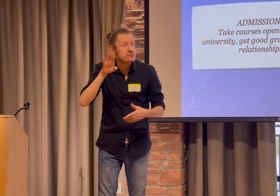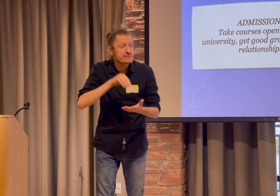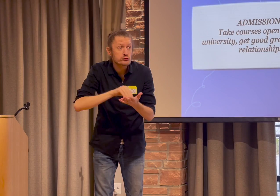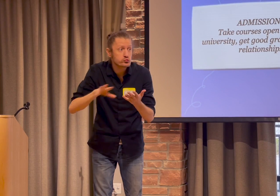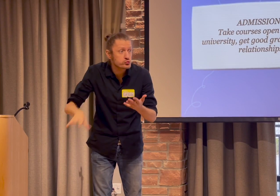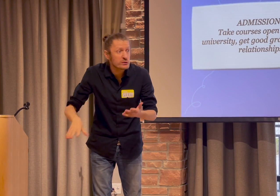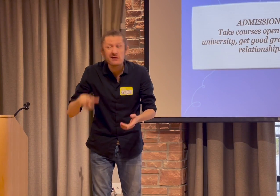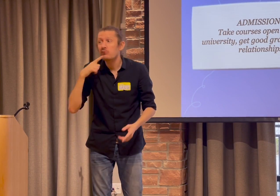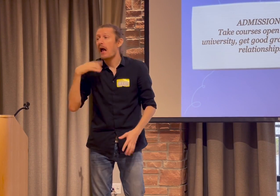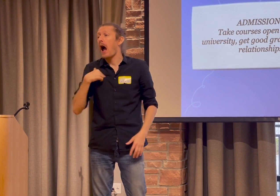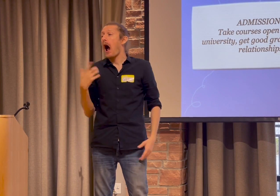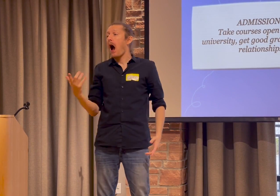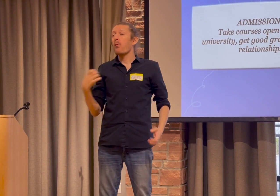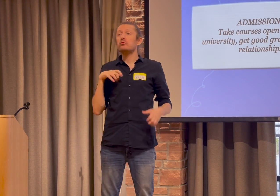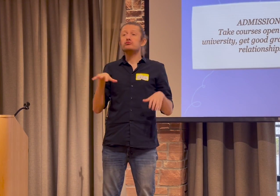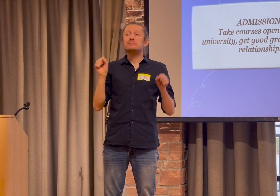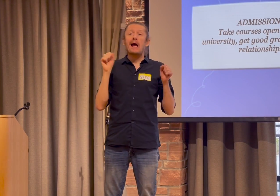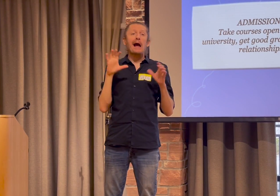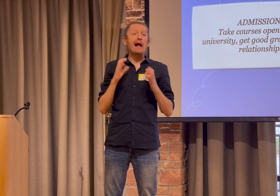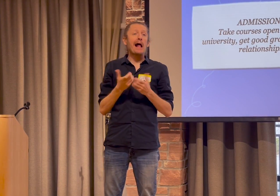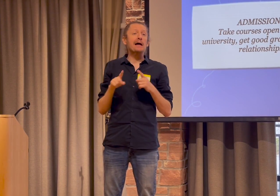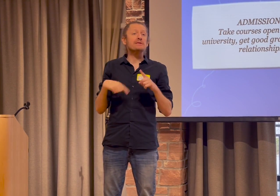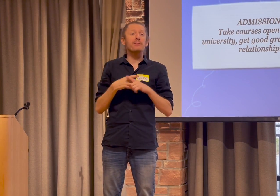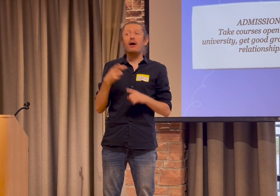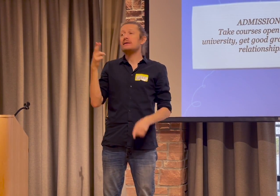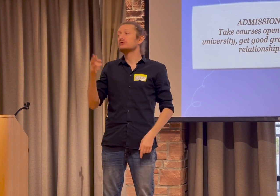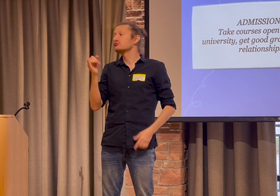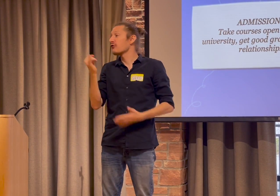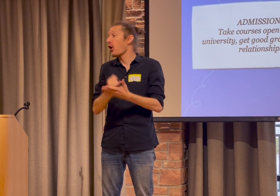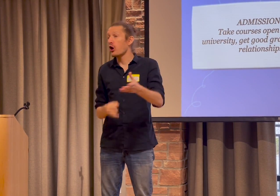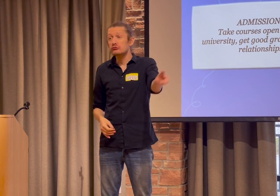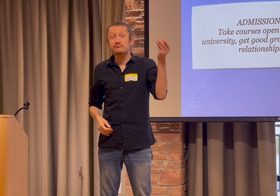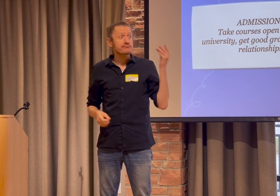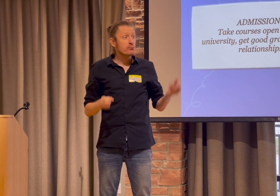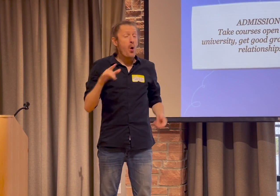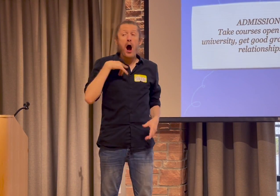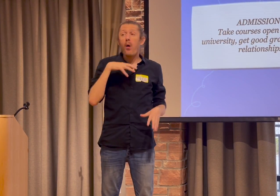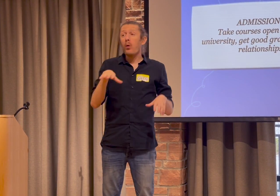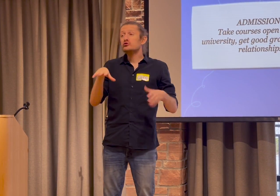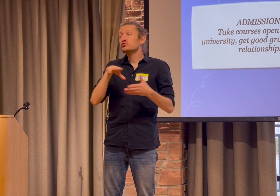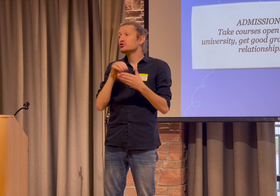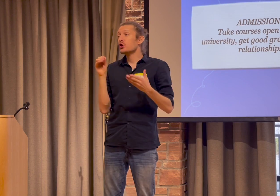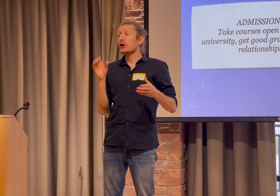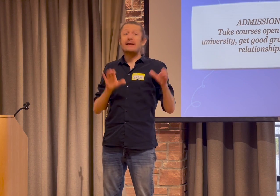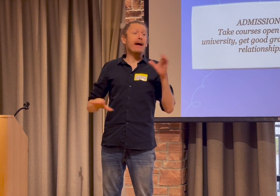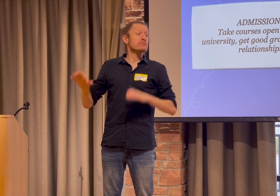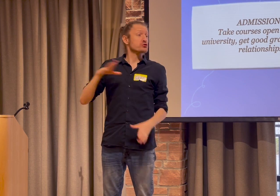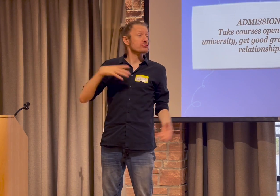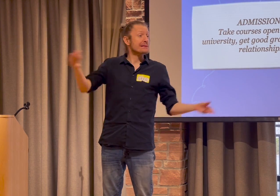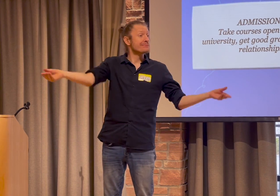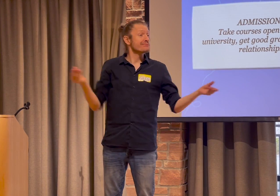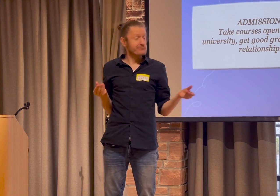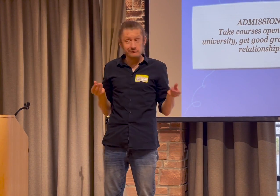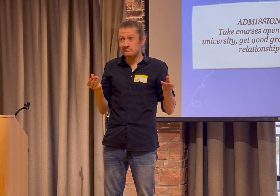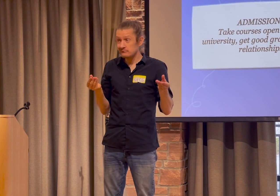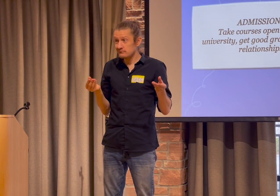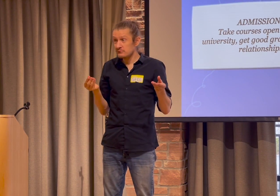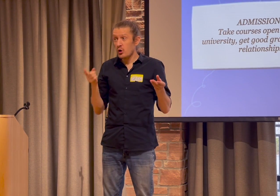Write that down, that's important. So if you are a non-traditional student, you just want to take a class about art